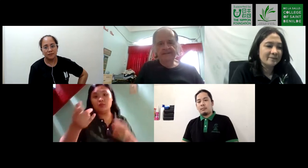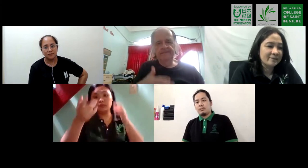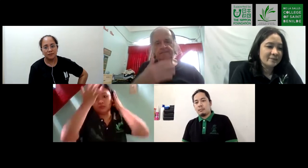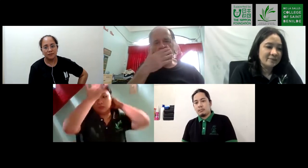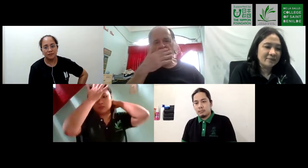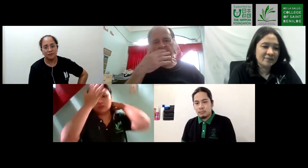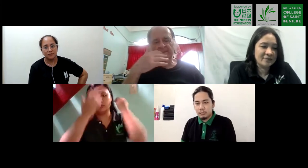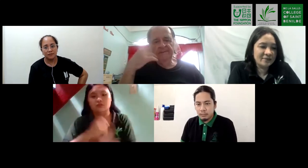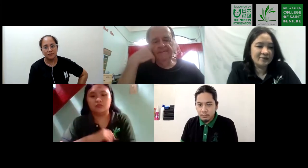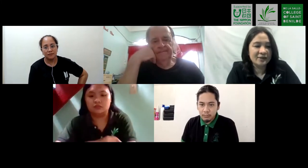Peebs has his hand up.